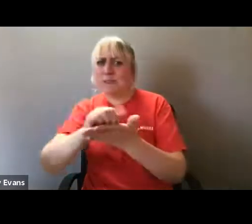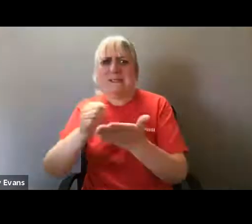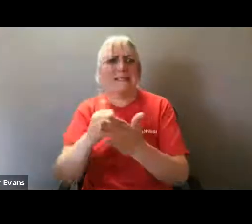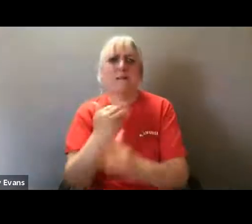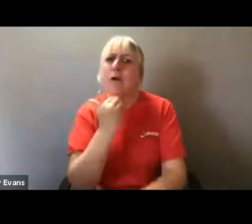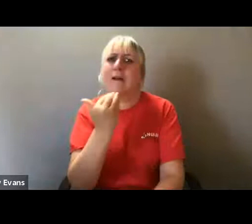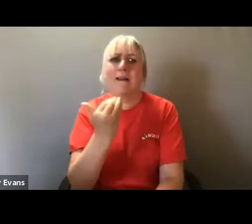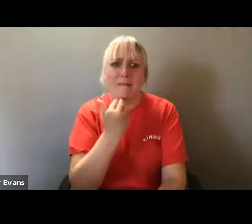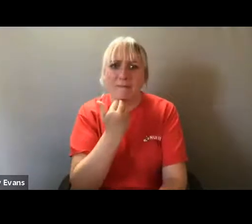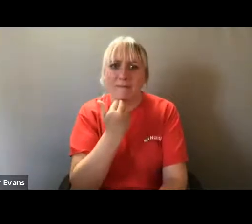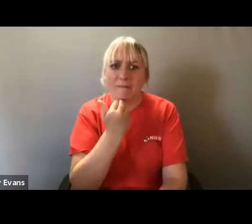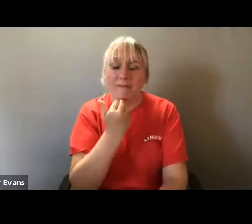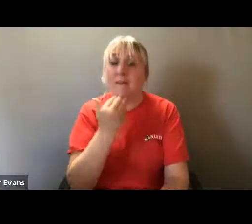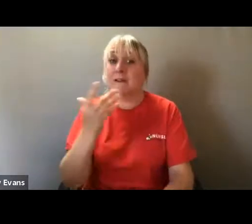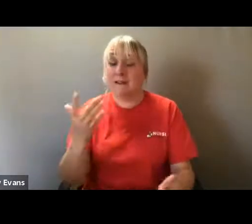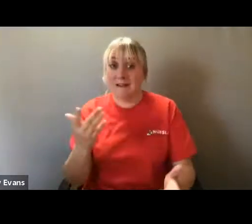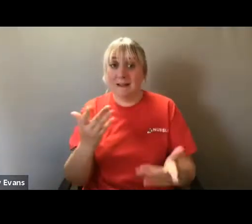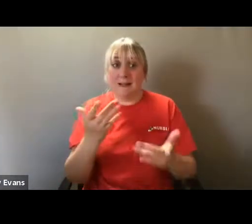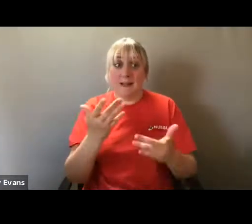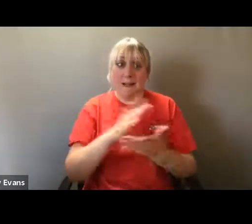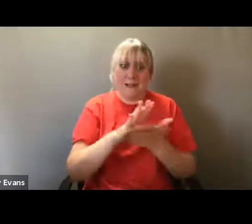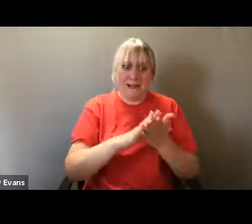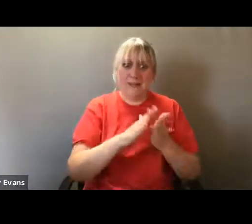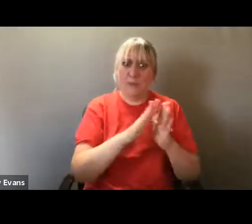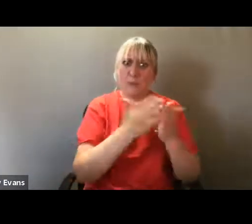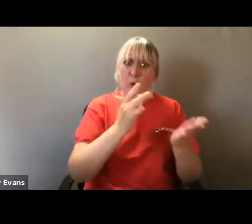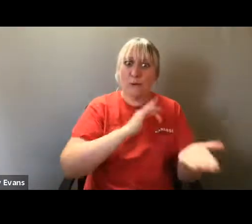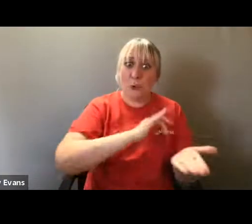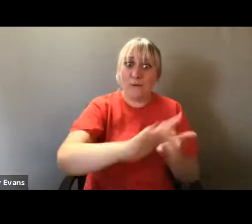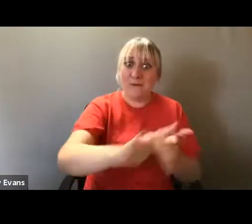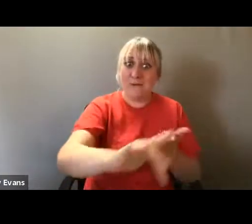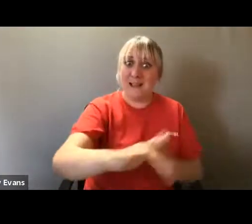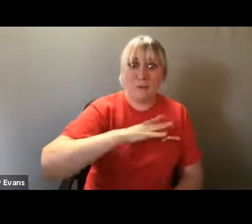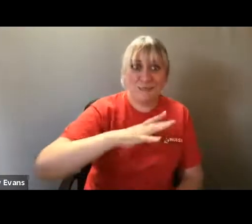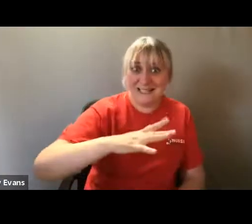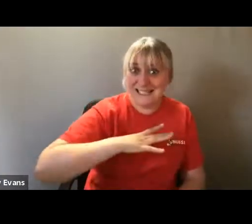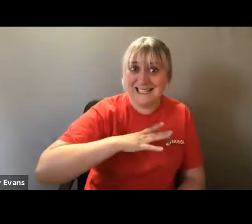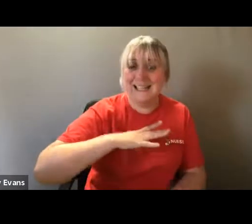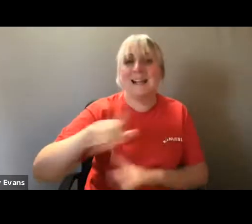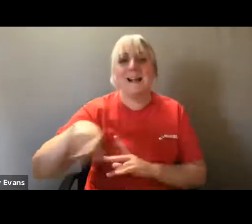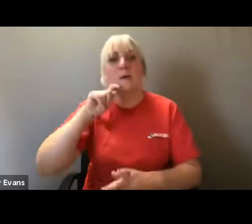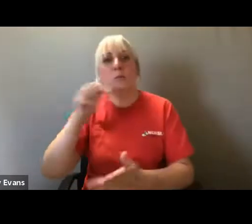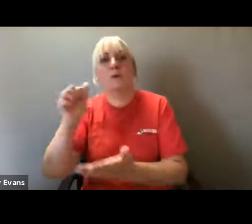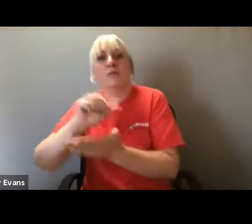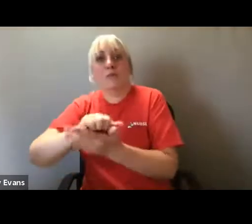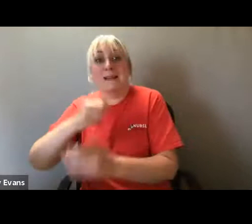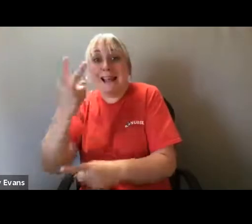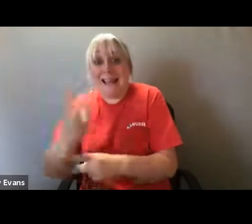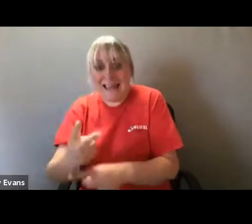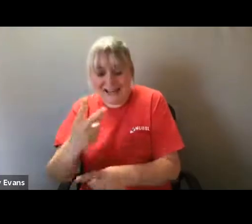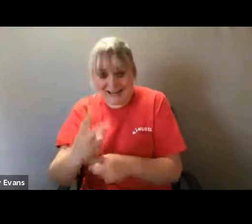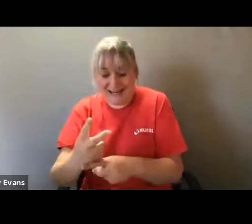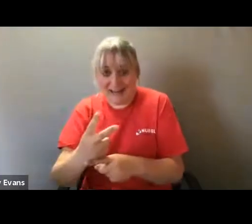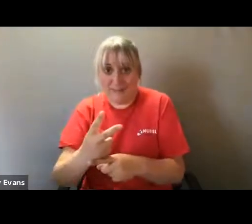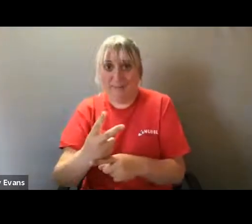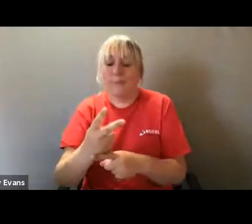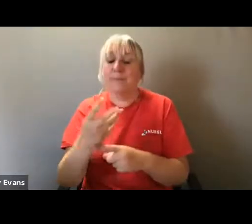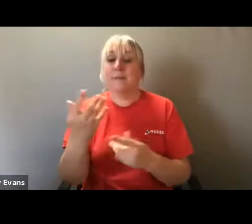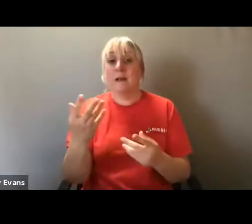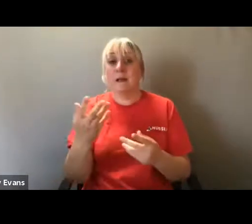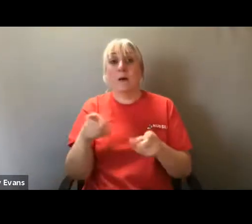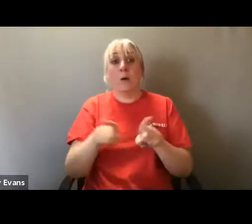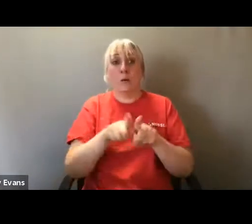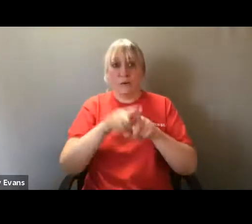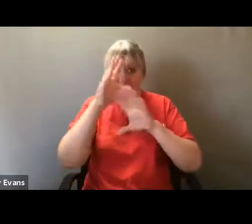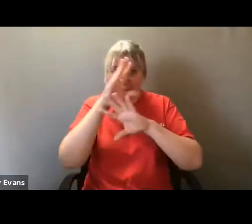being rushed through as we speak, and we've been assured an ebook will be available soon, and an audio book